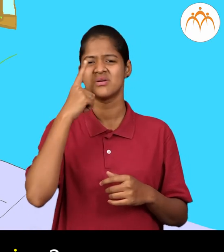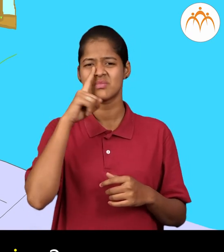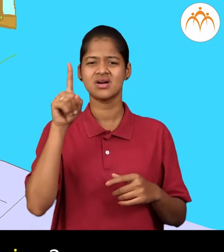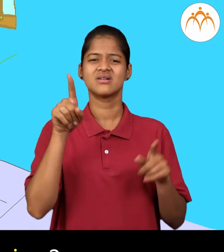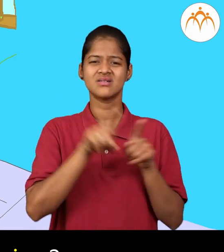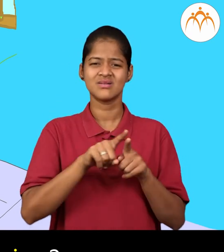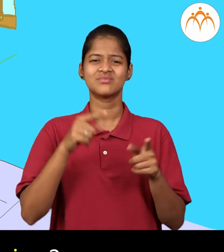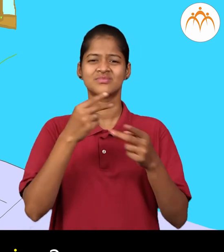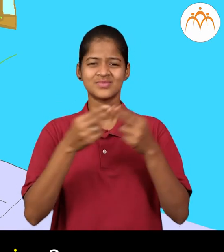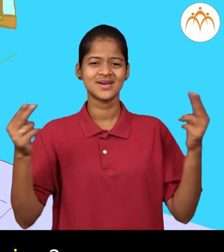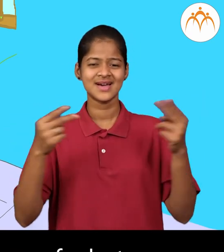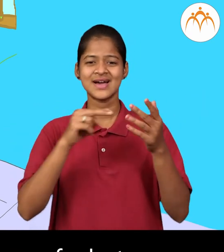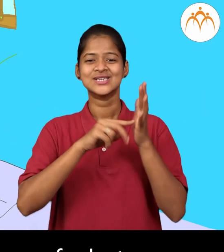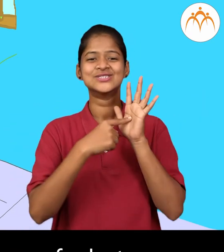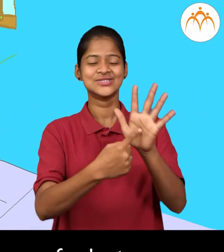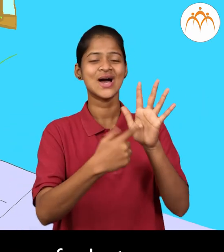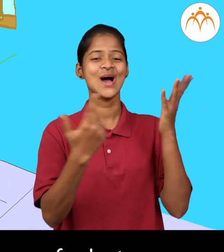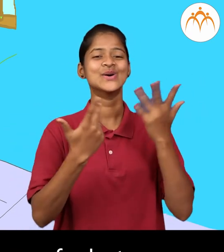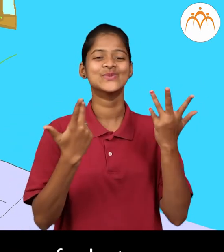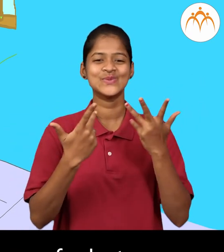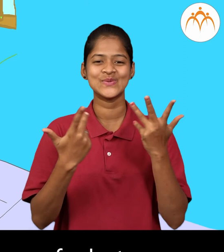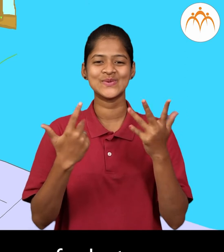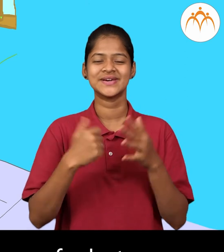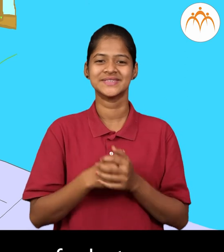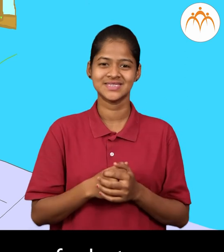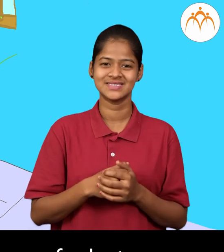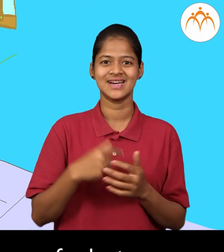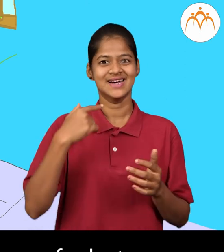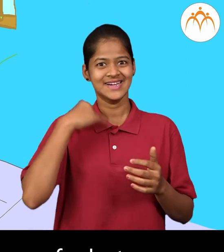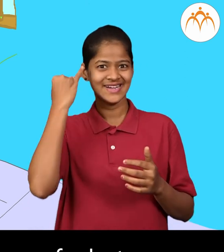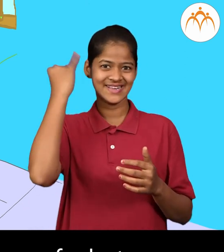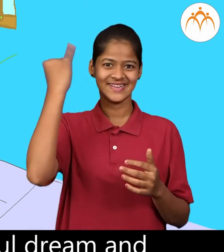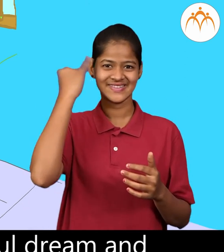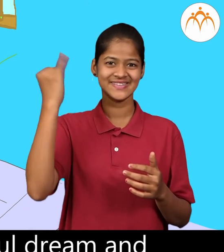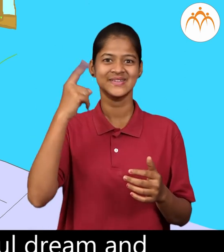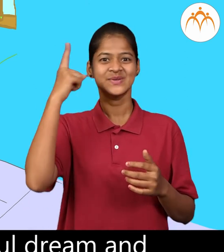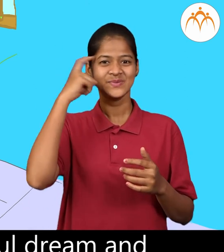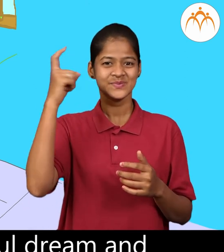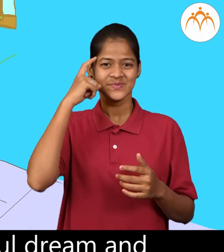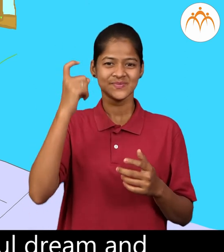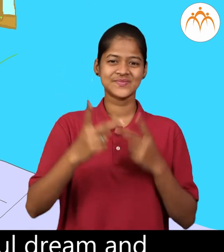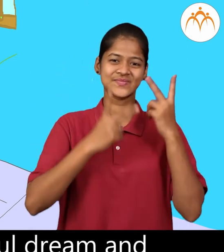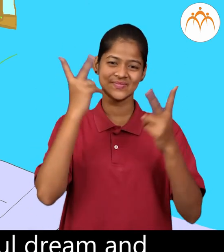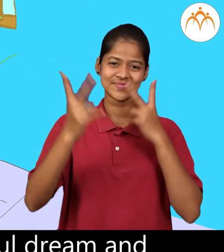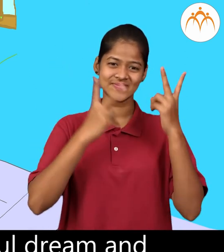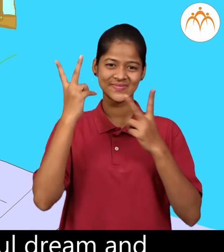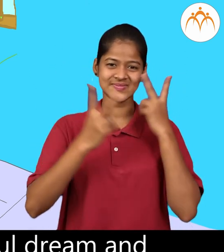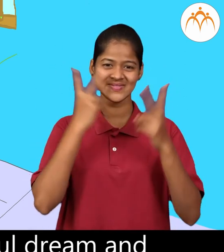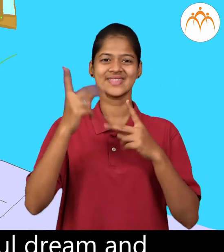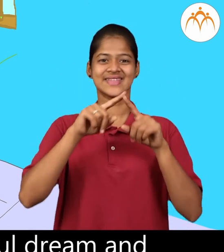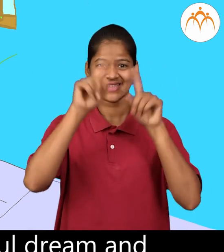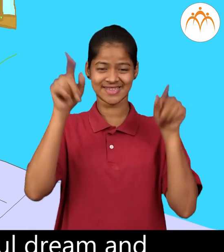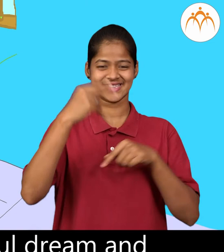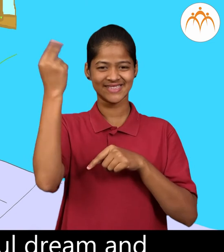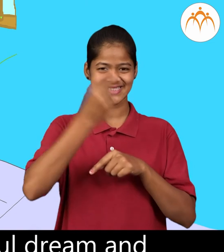I dreaming? Was will draw a nice picture of whatever I saw in my beautiful dream